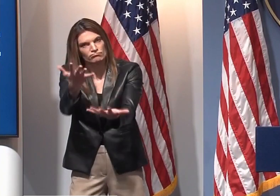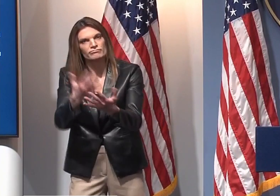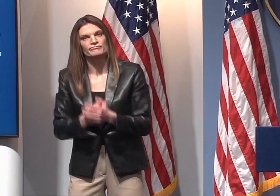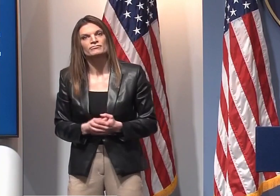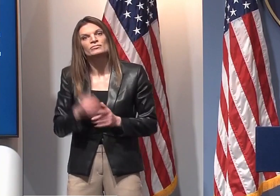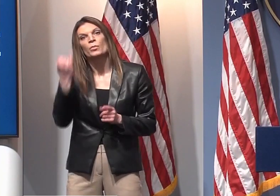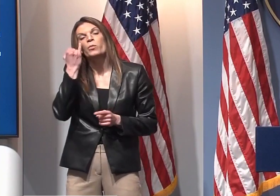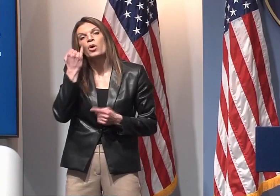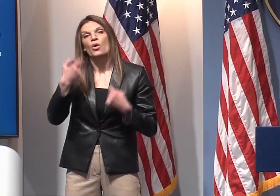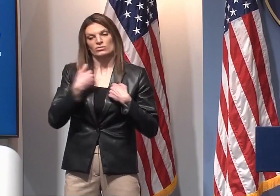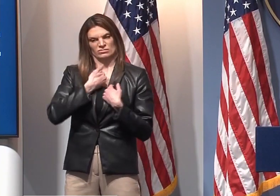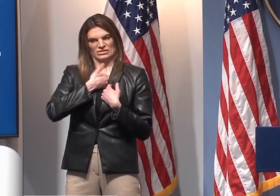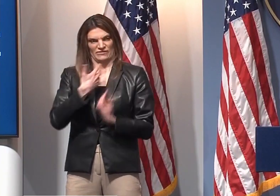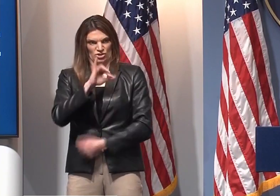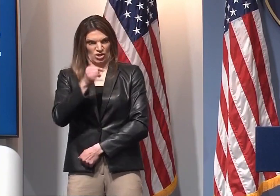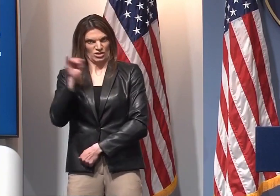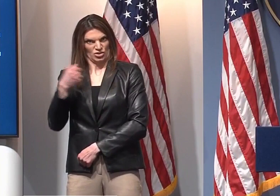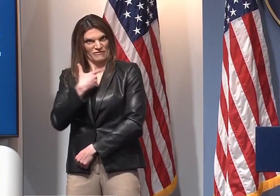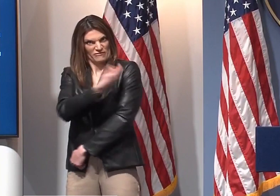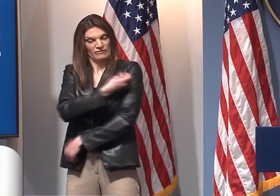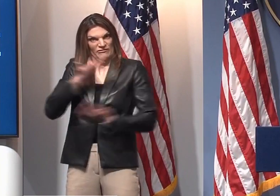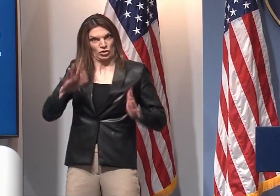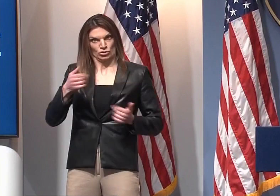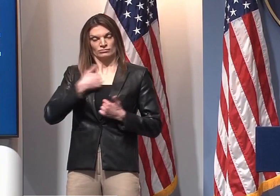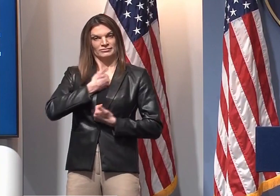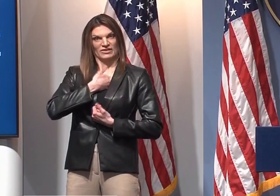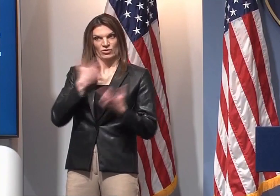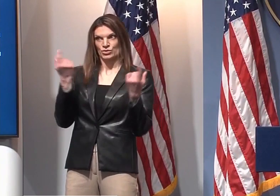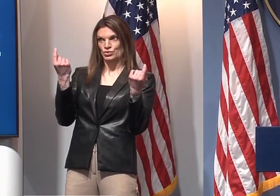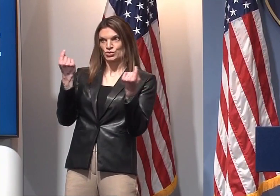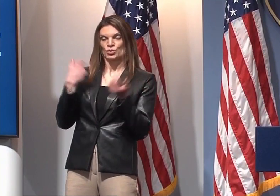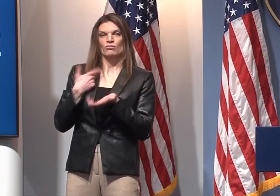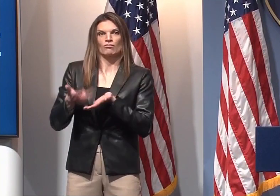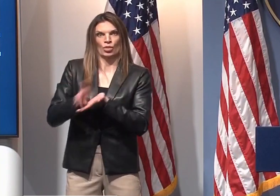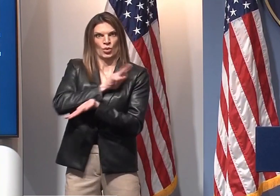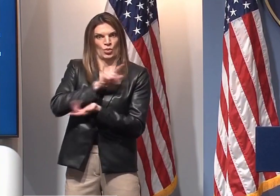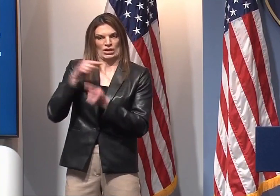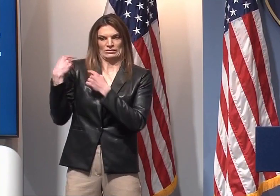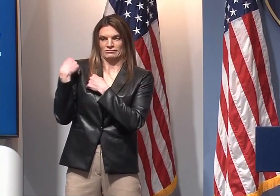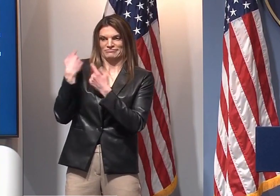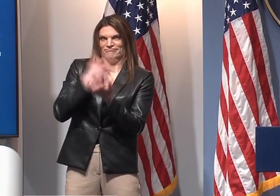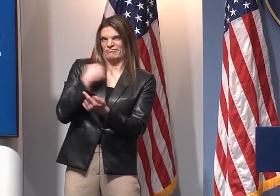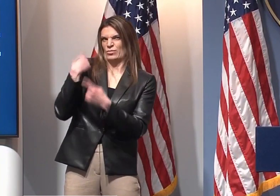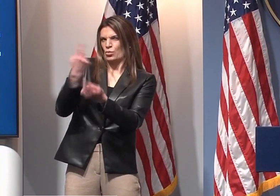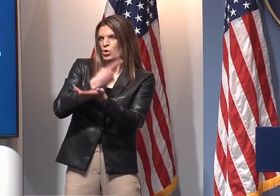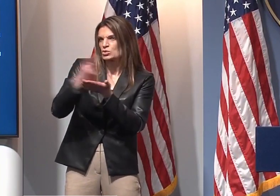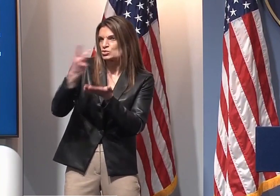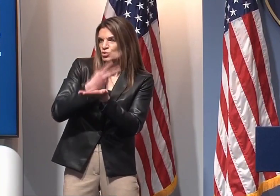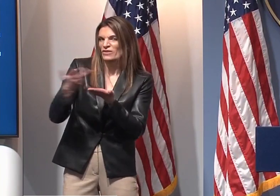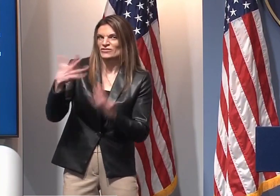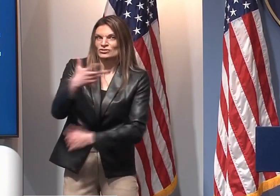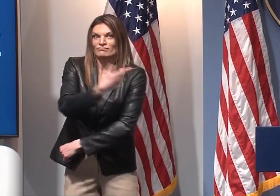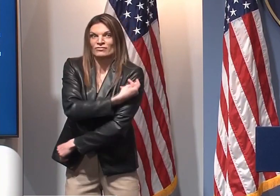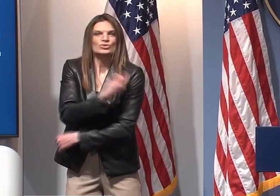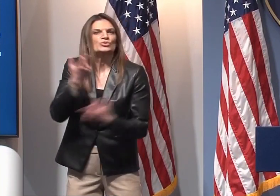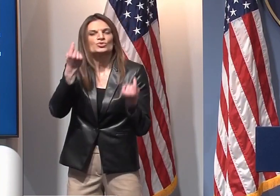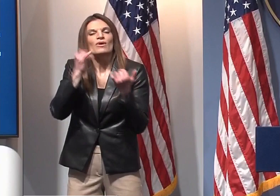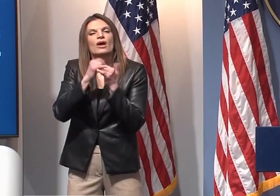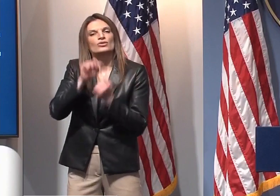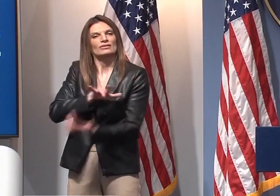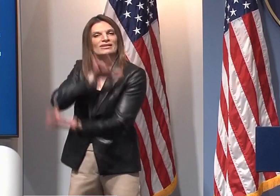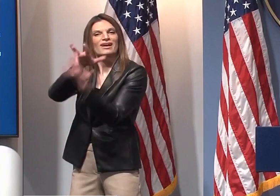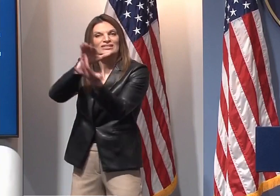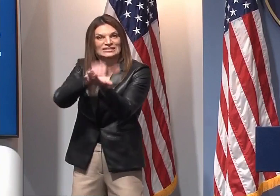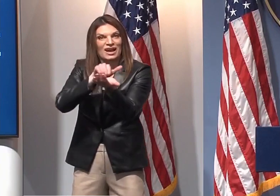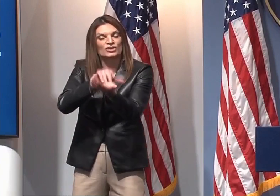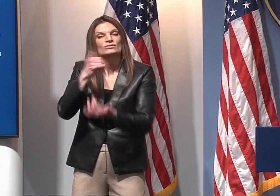3 weeks, contact your healthcare provider if you develop symptoms of a blood clot, such as a severe headache or abdominal pain,